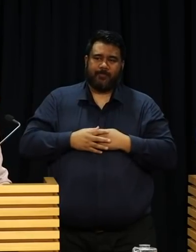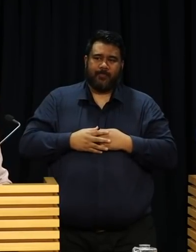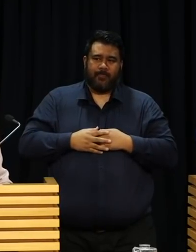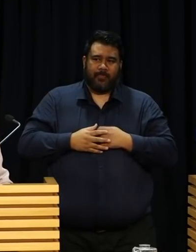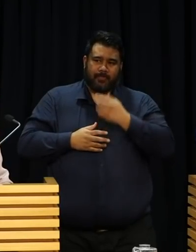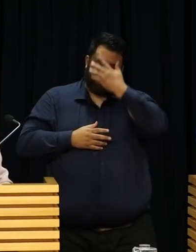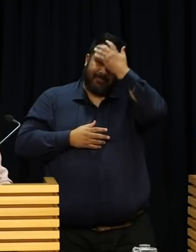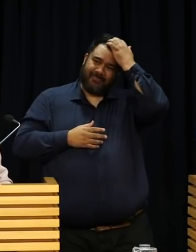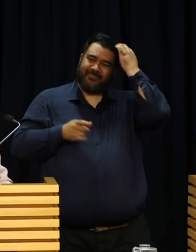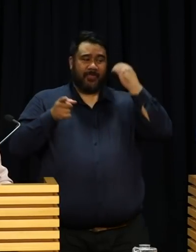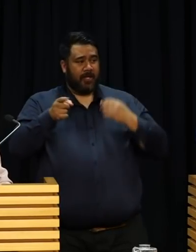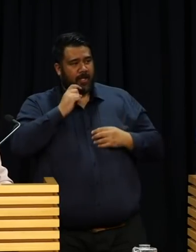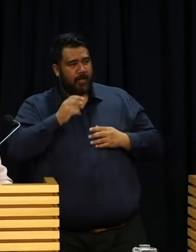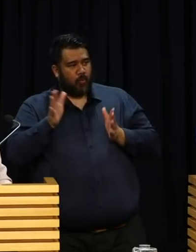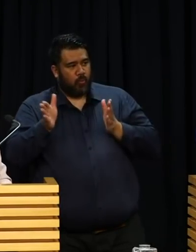Which is he going to go to?